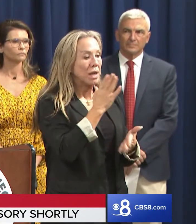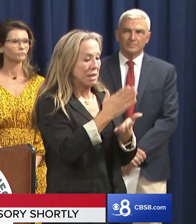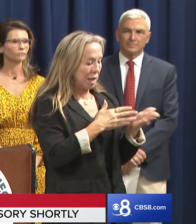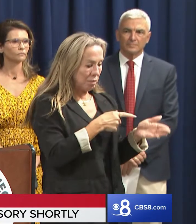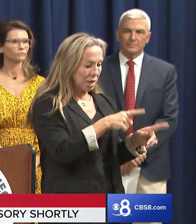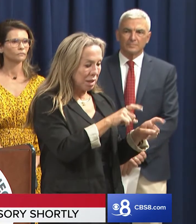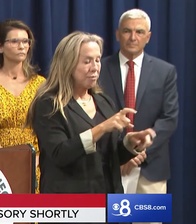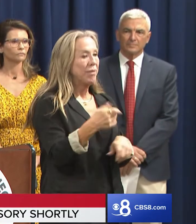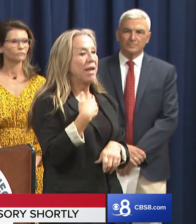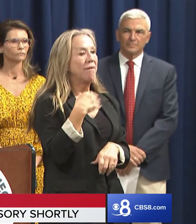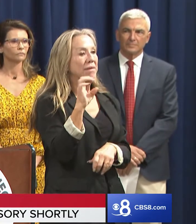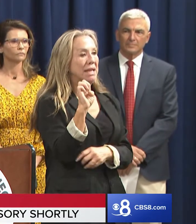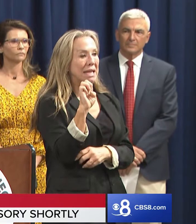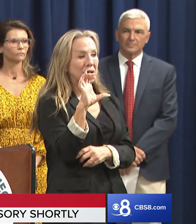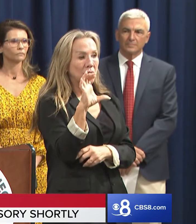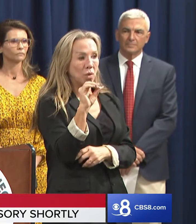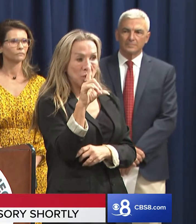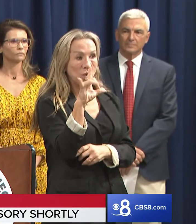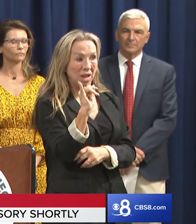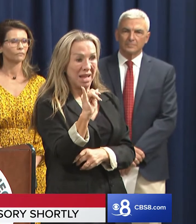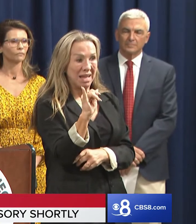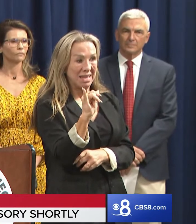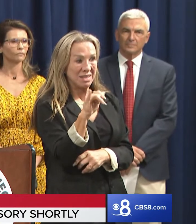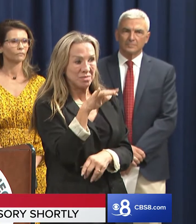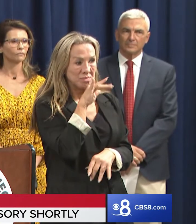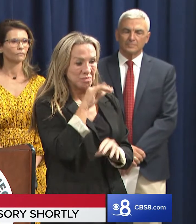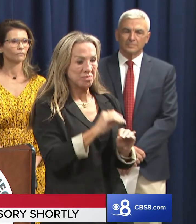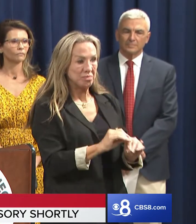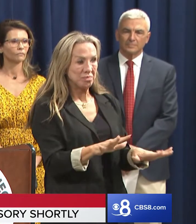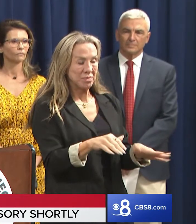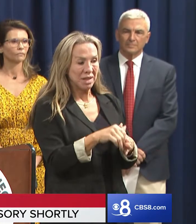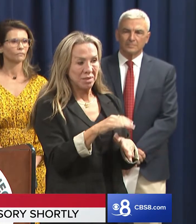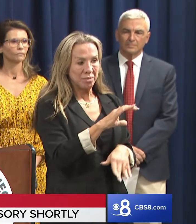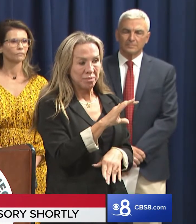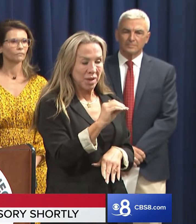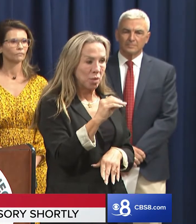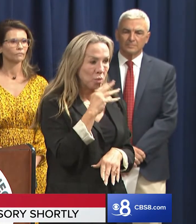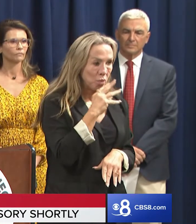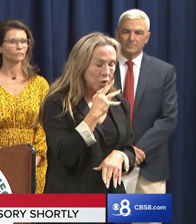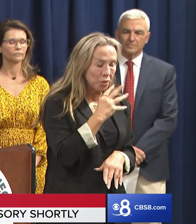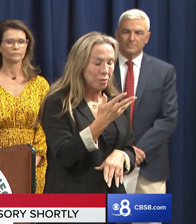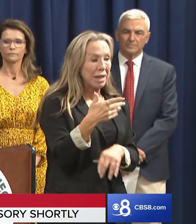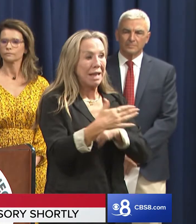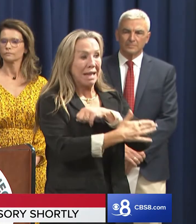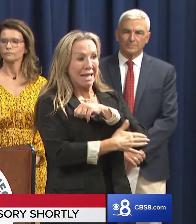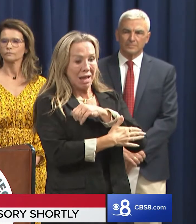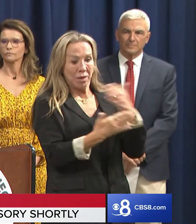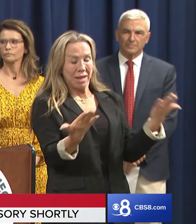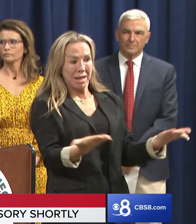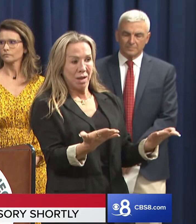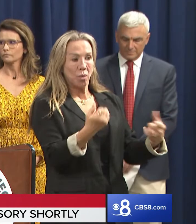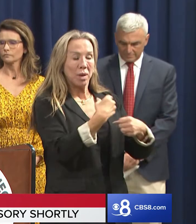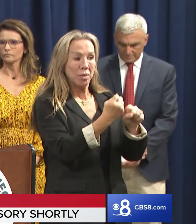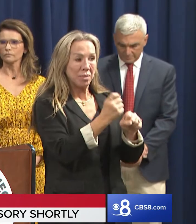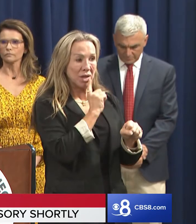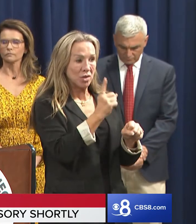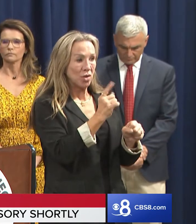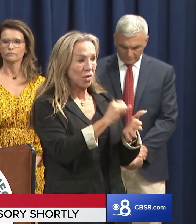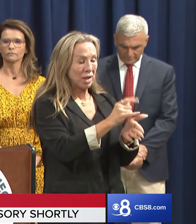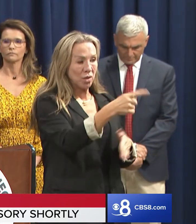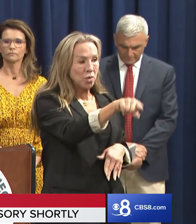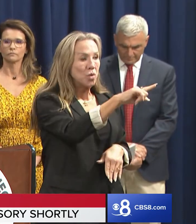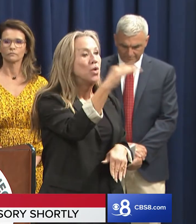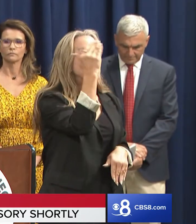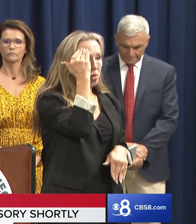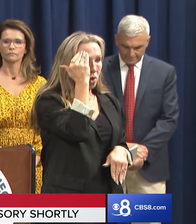tested positive for E. coli contamination. The County of San Diego wants to make sure that our communities are